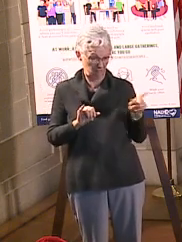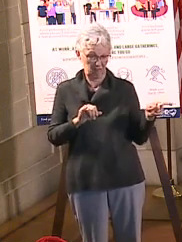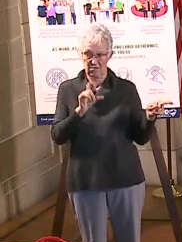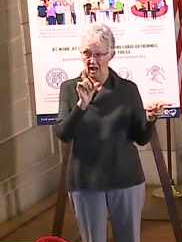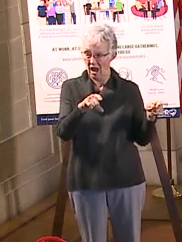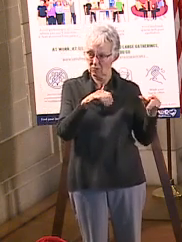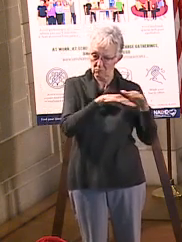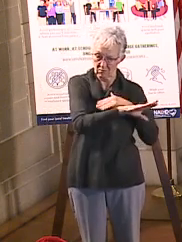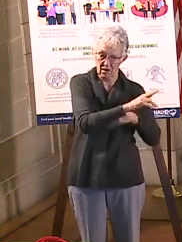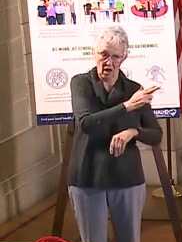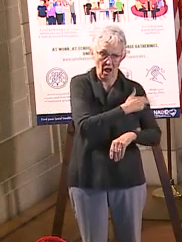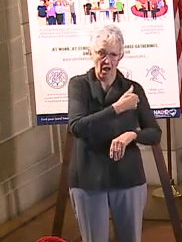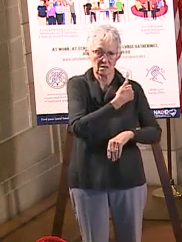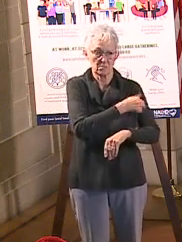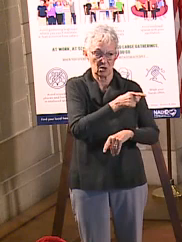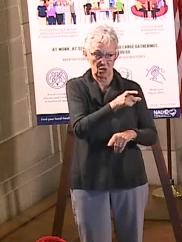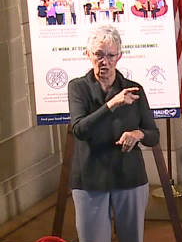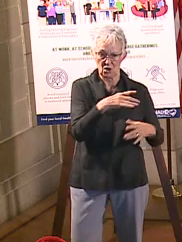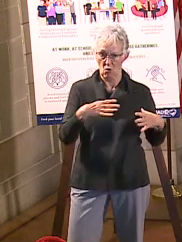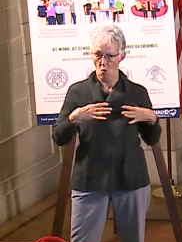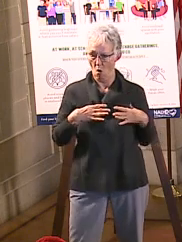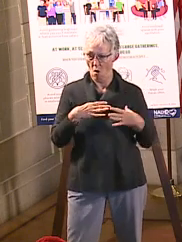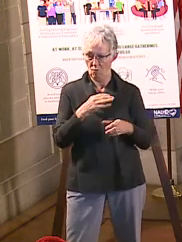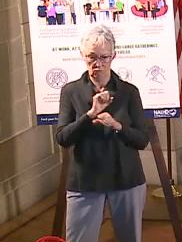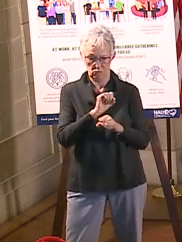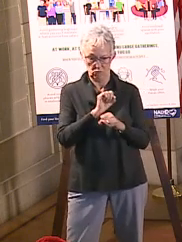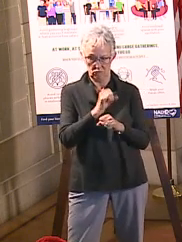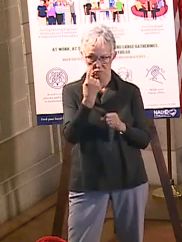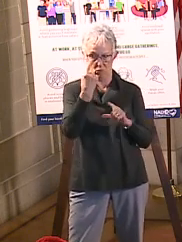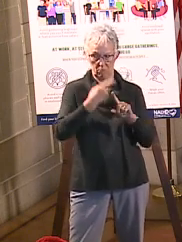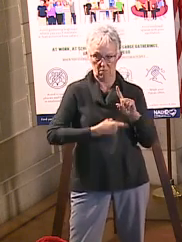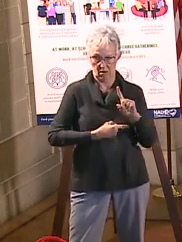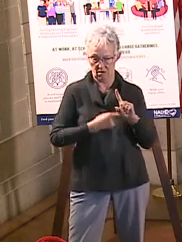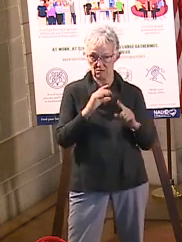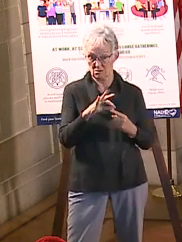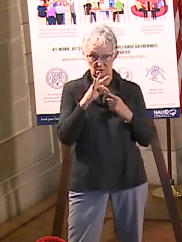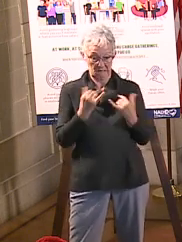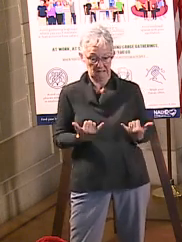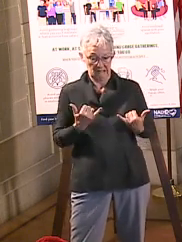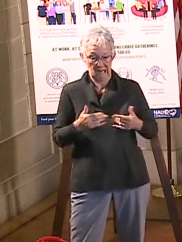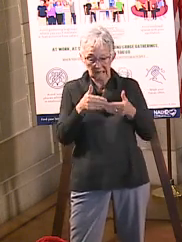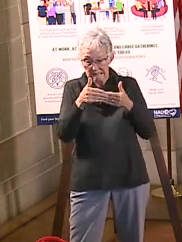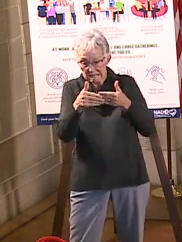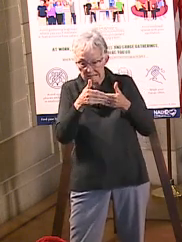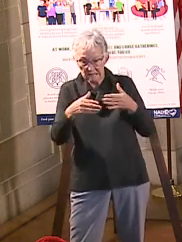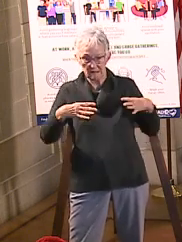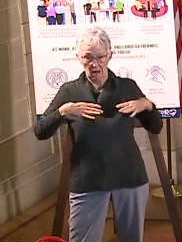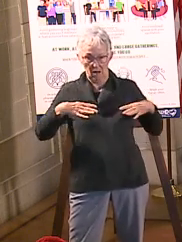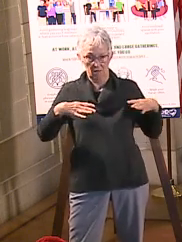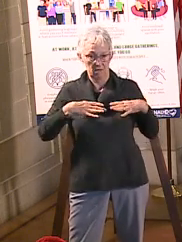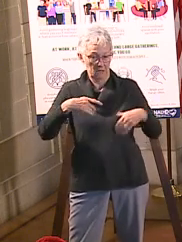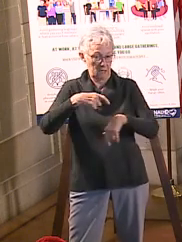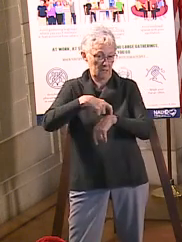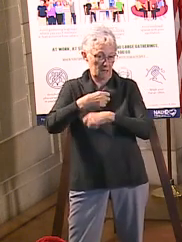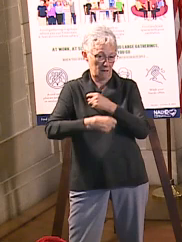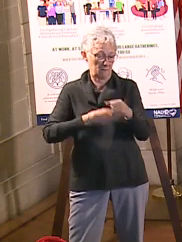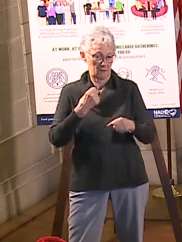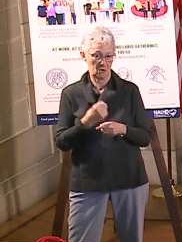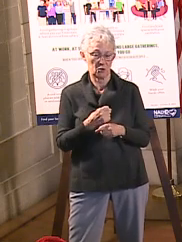we want people to take those steps, especially with the holiday season coming up, to slow down and really prevent the spread of the virus.